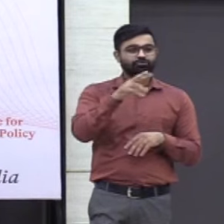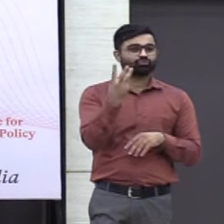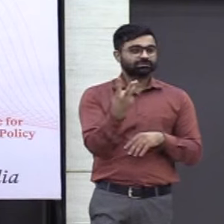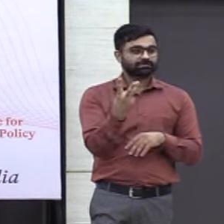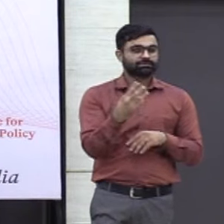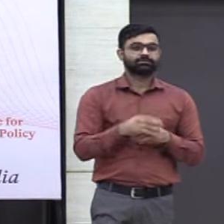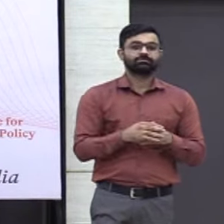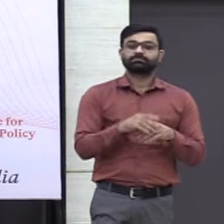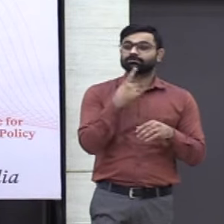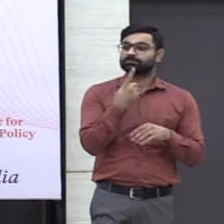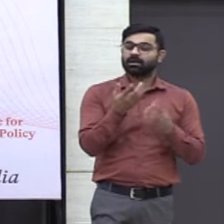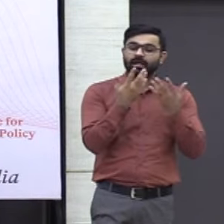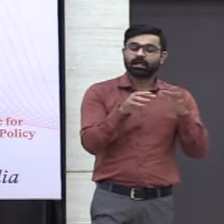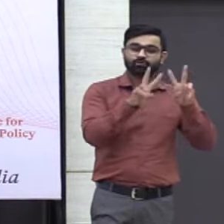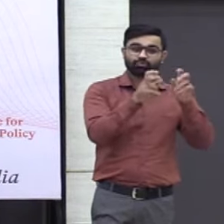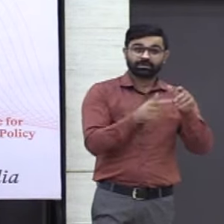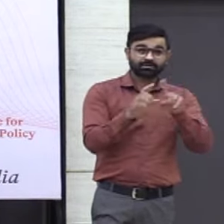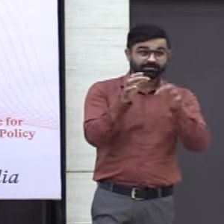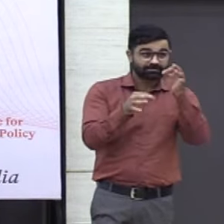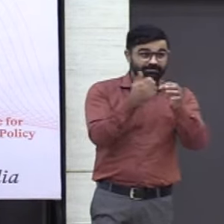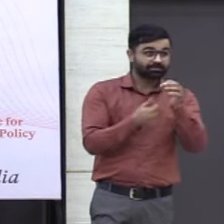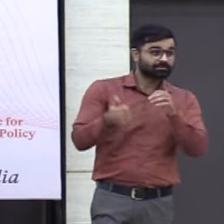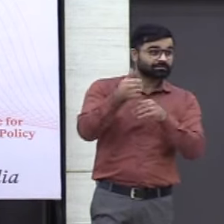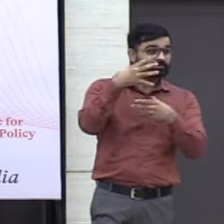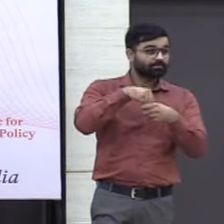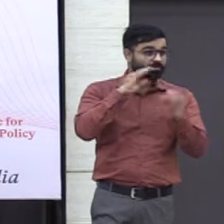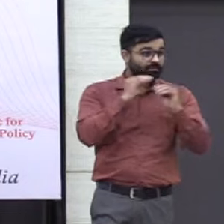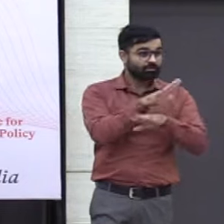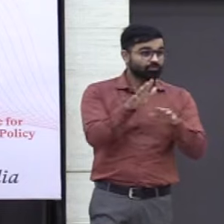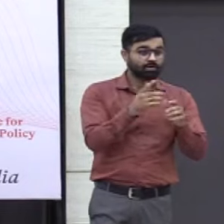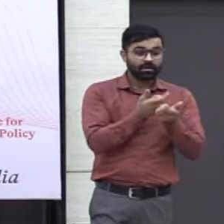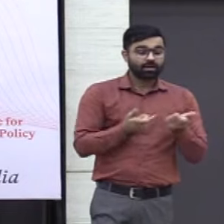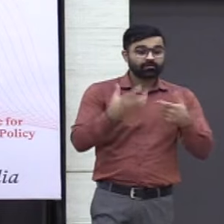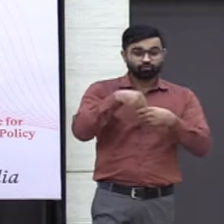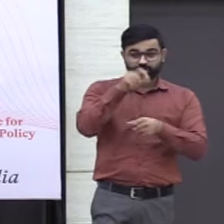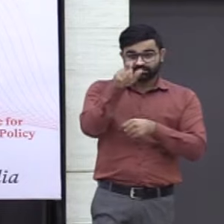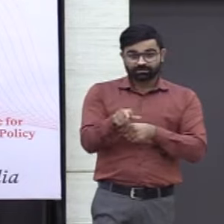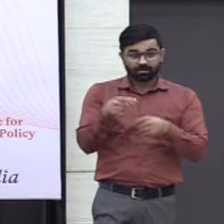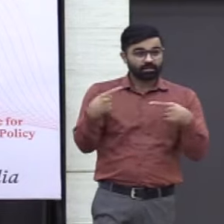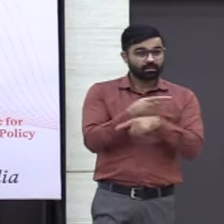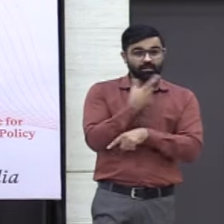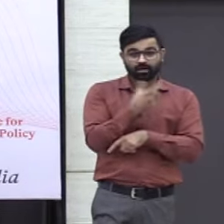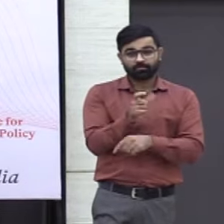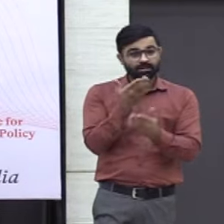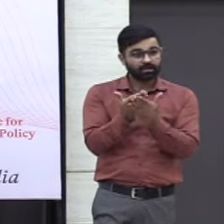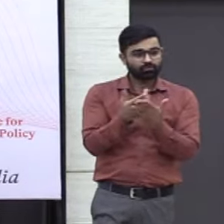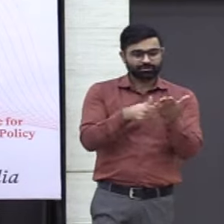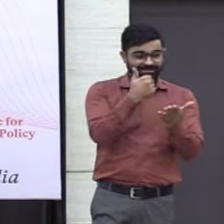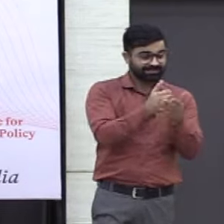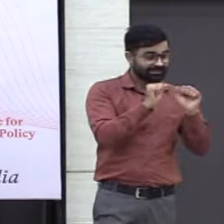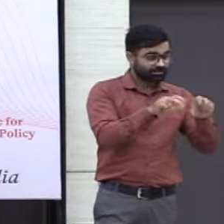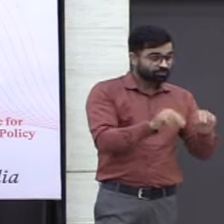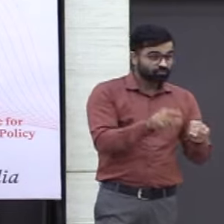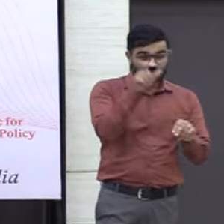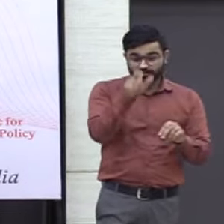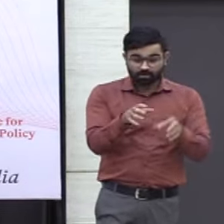183, says any magistrate of the district in which the information about commission of an offense has been registered may, whether or not